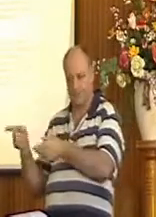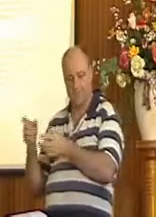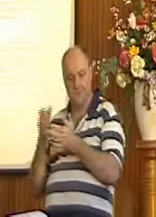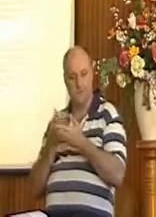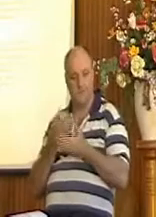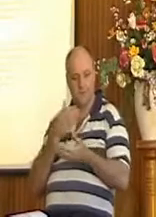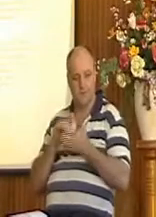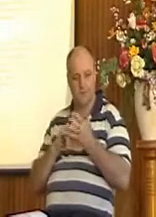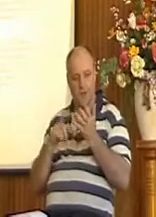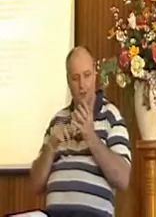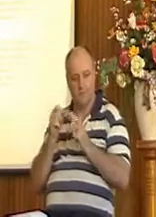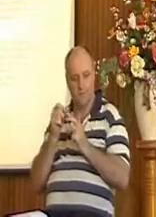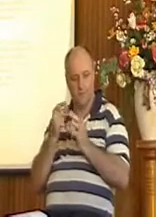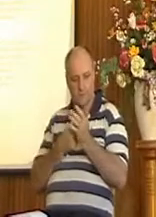effort.